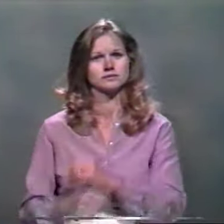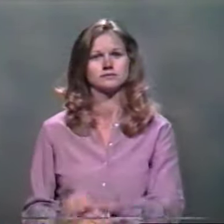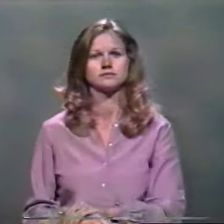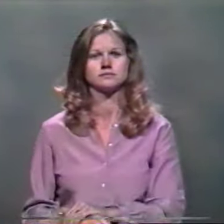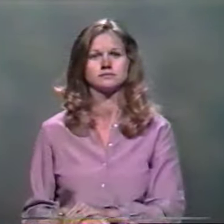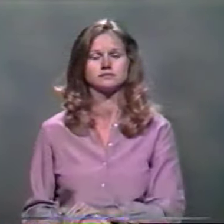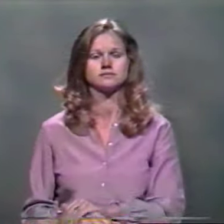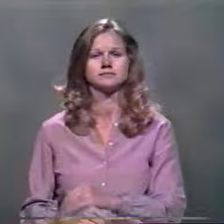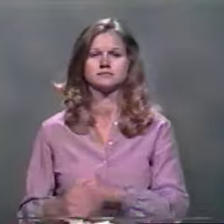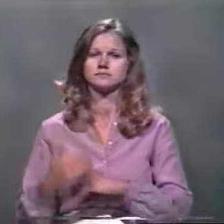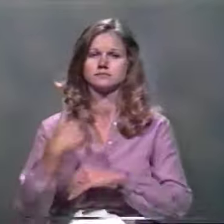Bread.